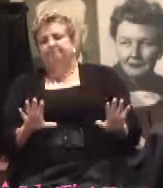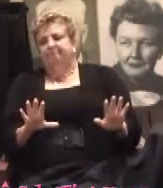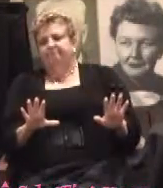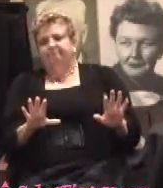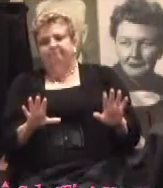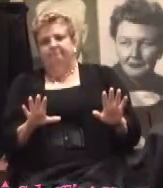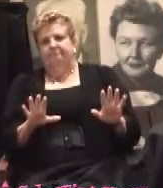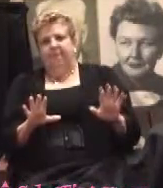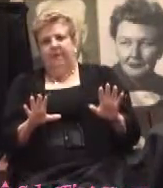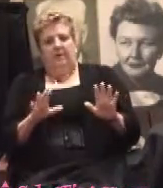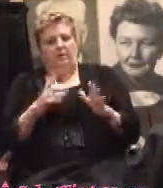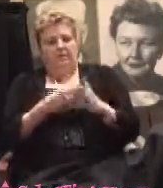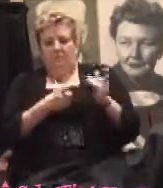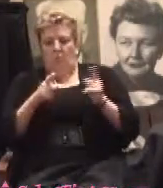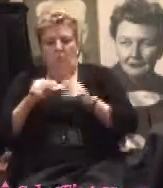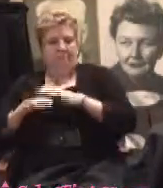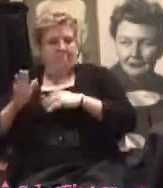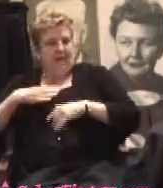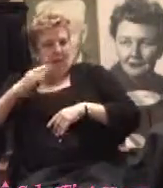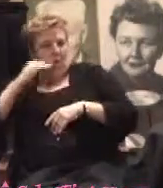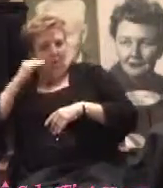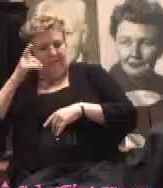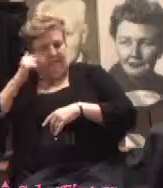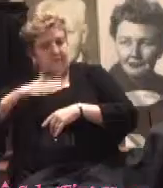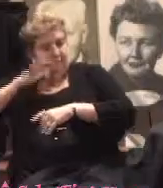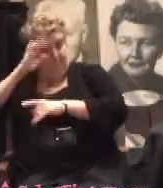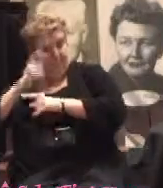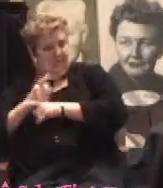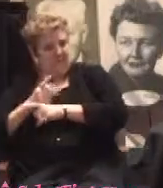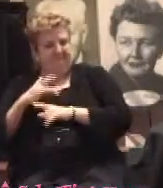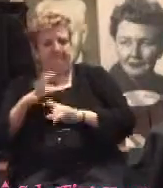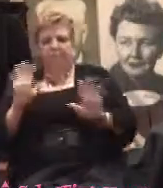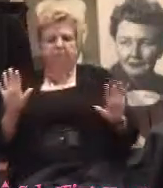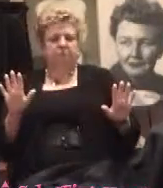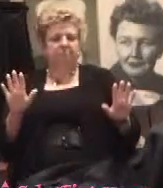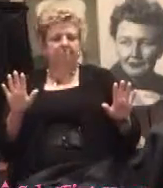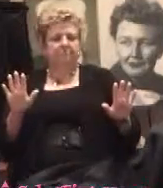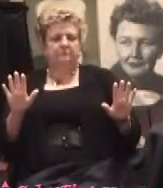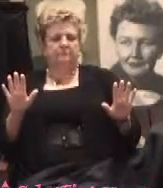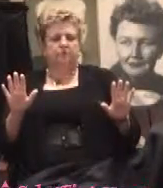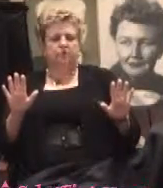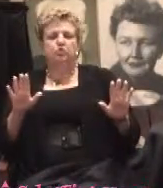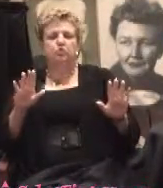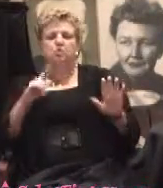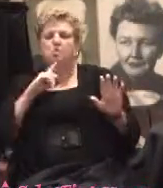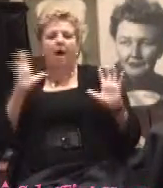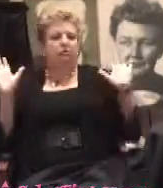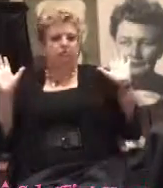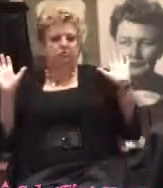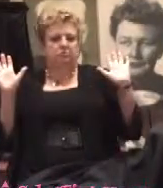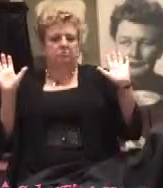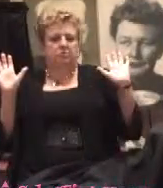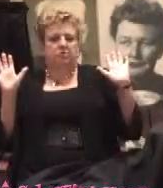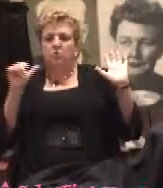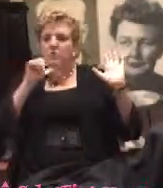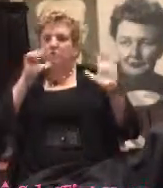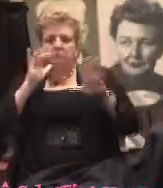was happening at my home because of my older brother, were too much for me. And I didn't drink again in high school.